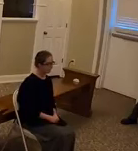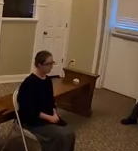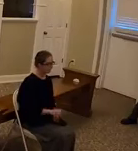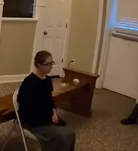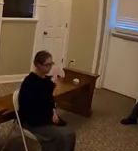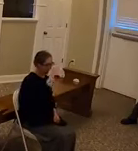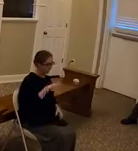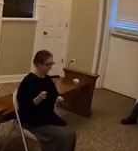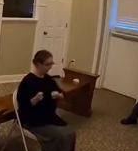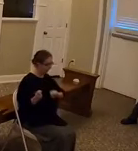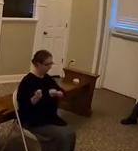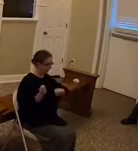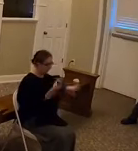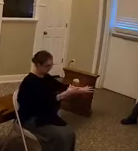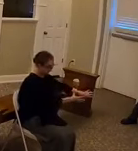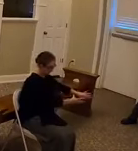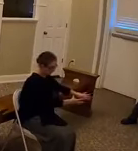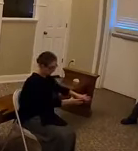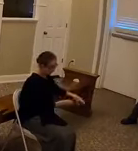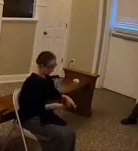They never get rid of it.